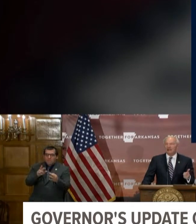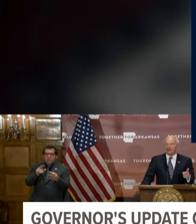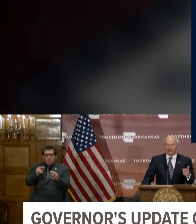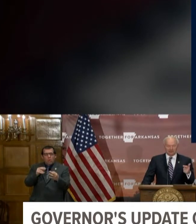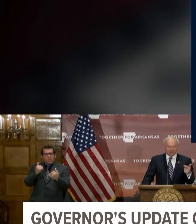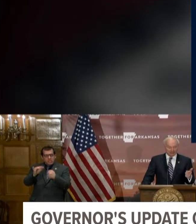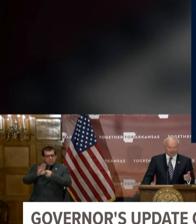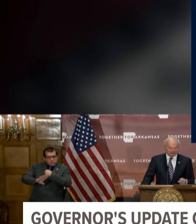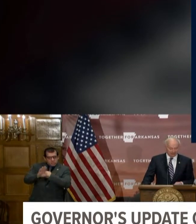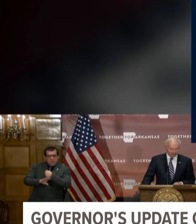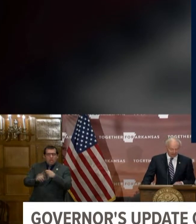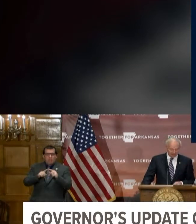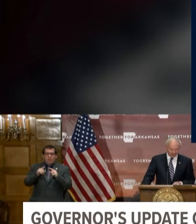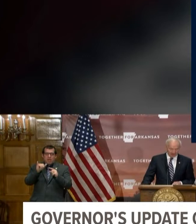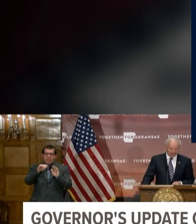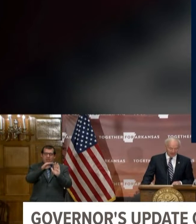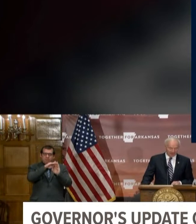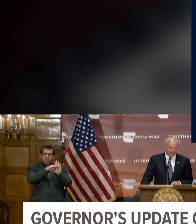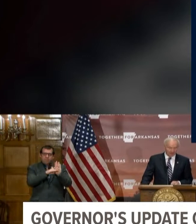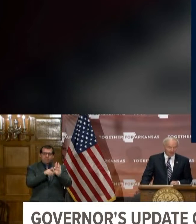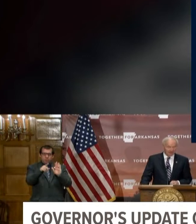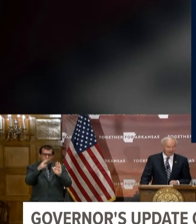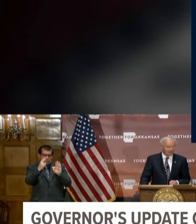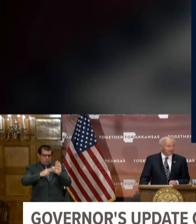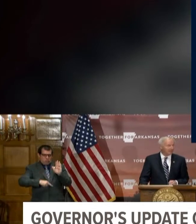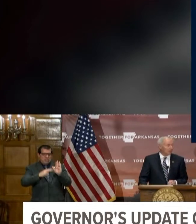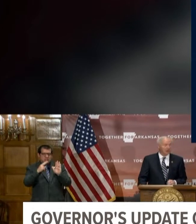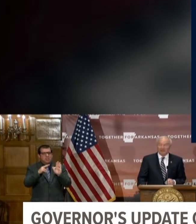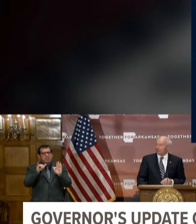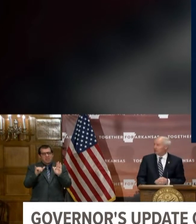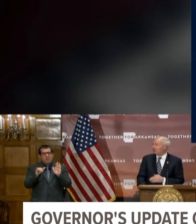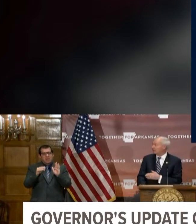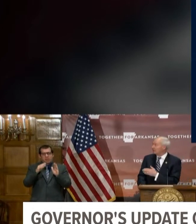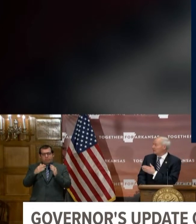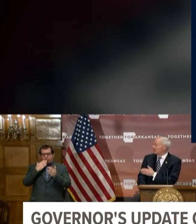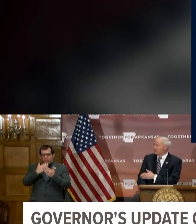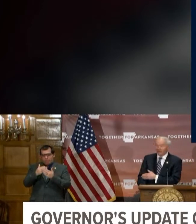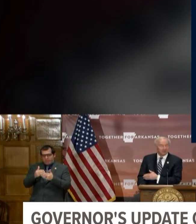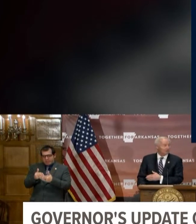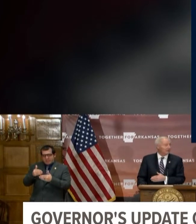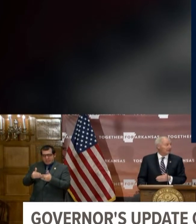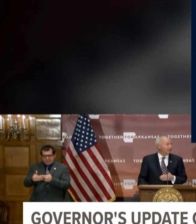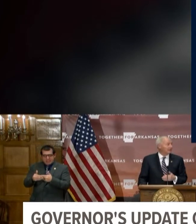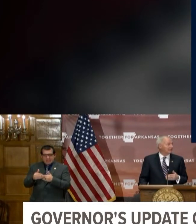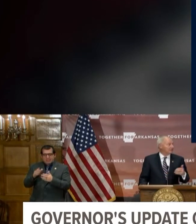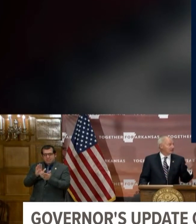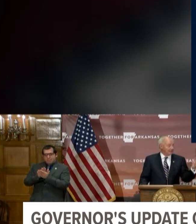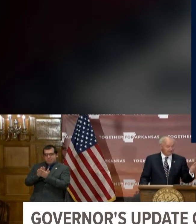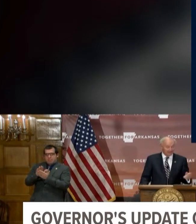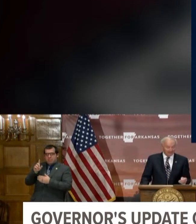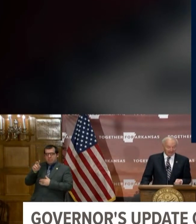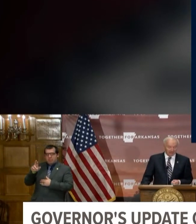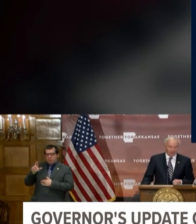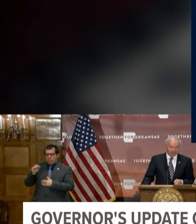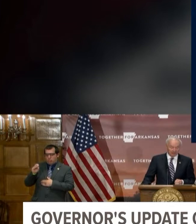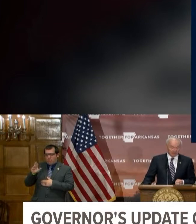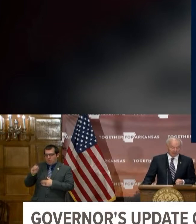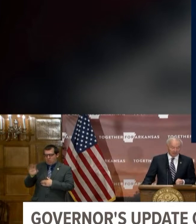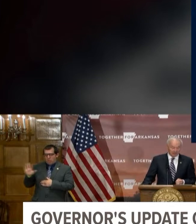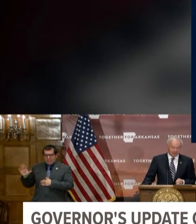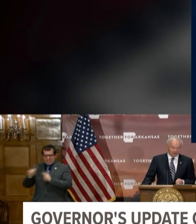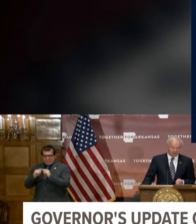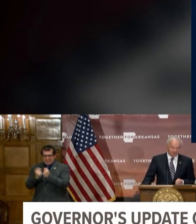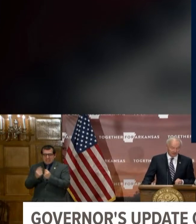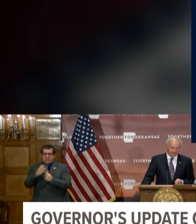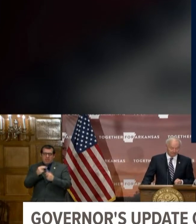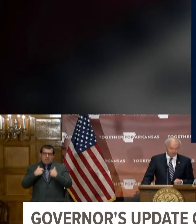those guidelines, and I think this is a good step forward. And I applaud Dr. Romero and his team, as well as the